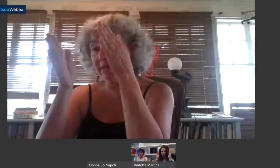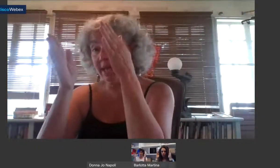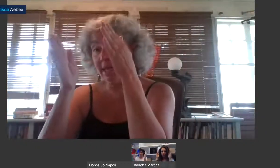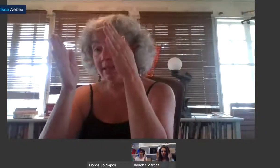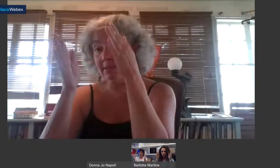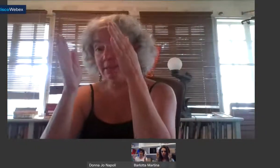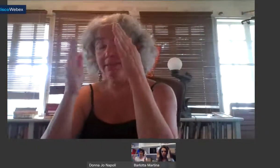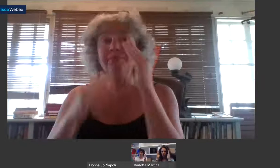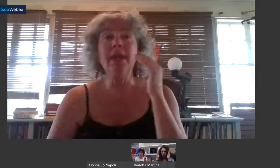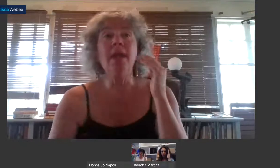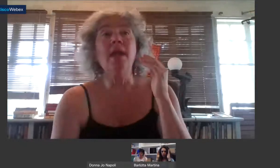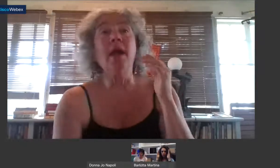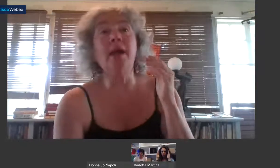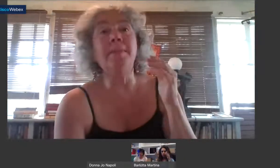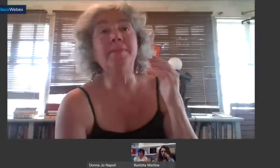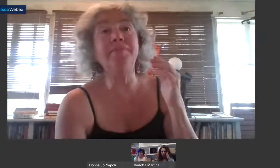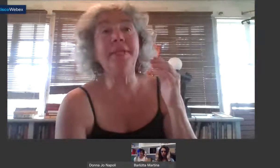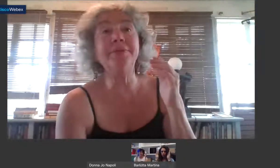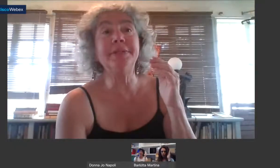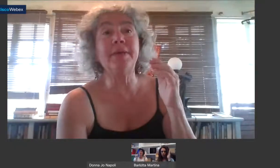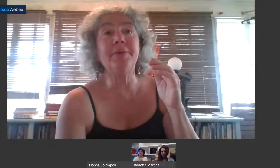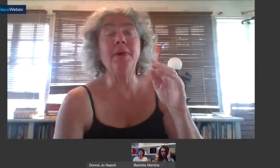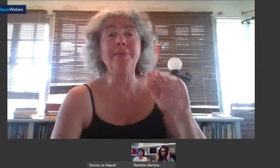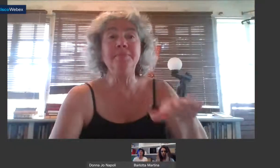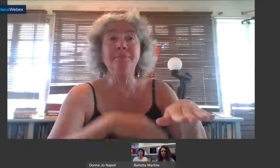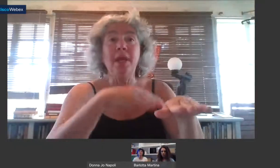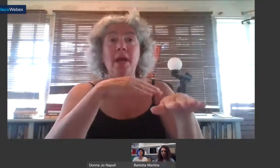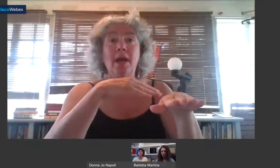the hands. Here's another one.